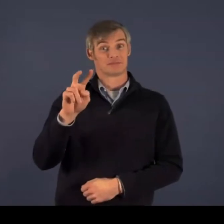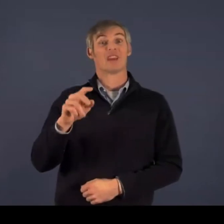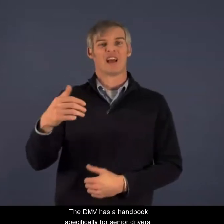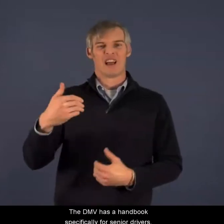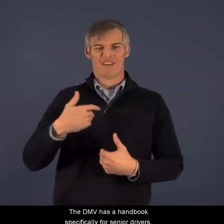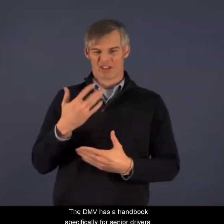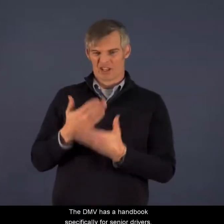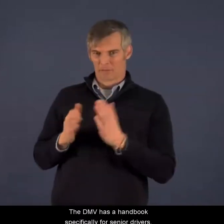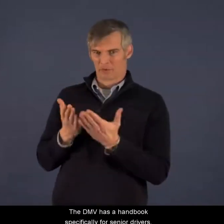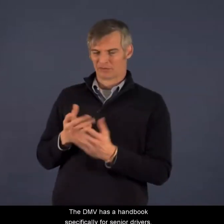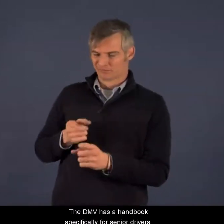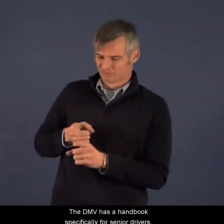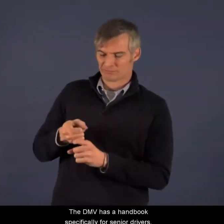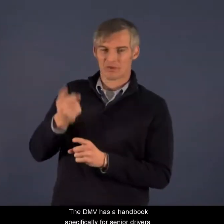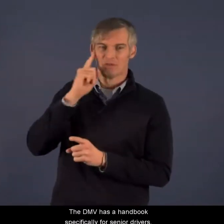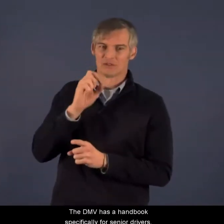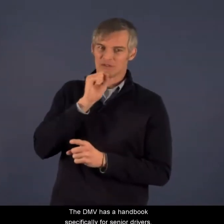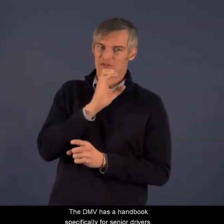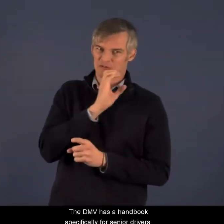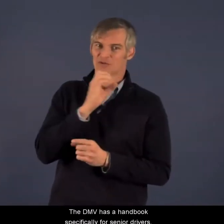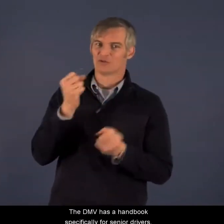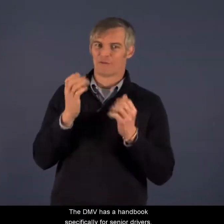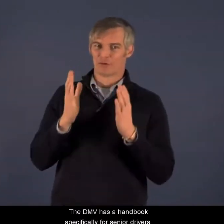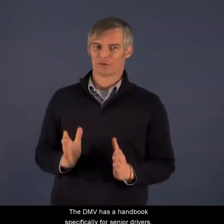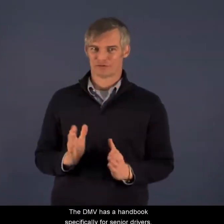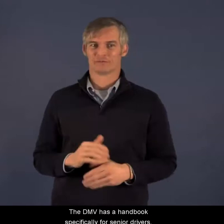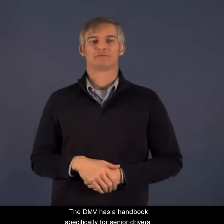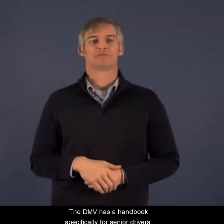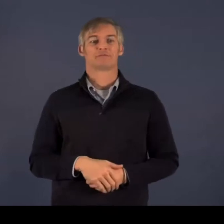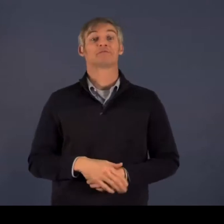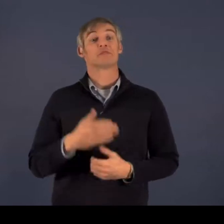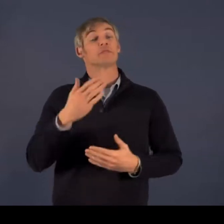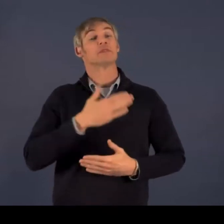The DMV has a handbook specifically for senior drivers.